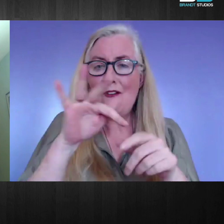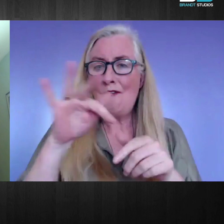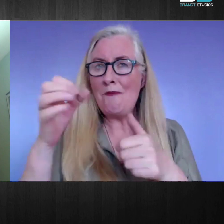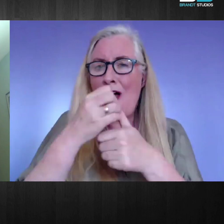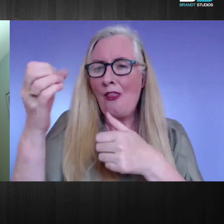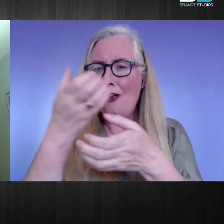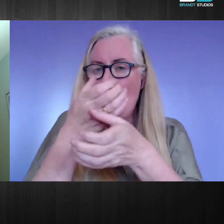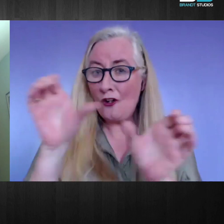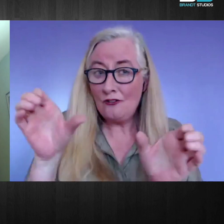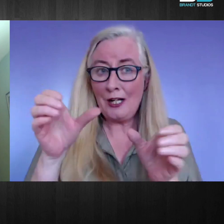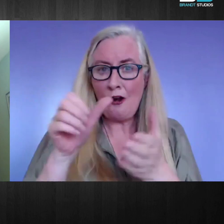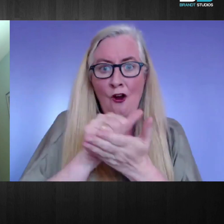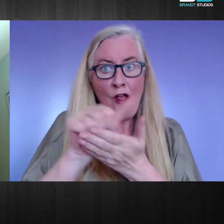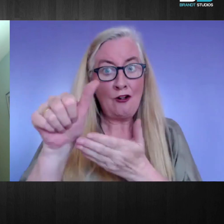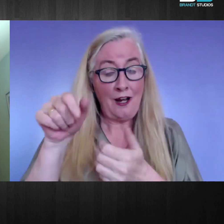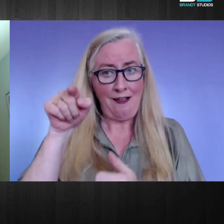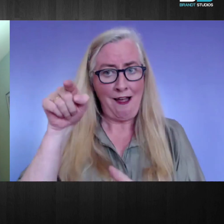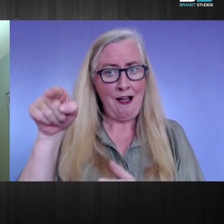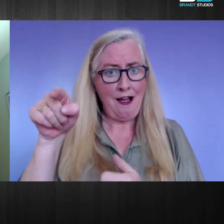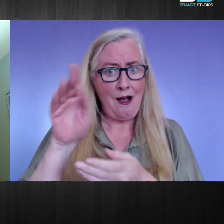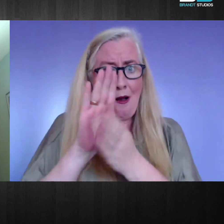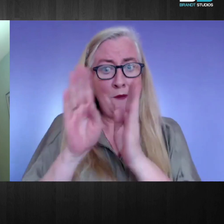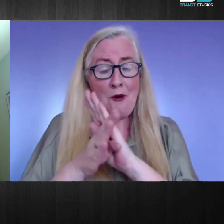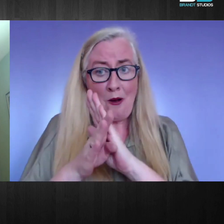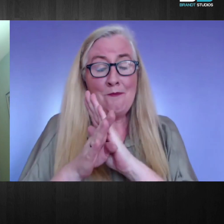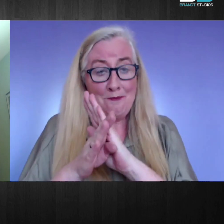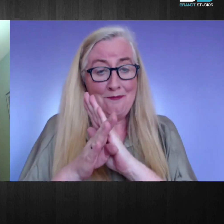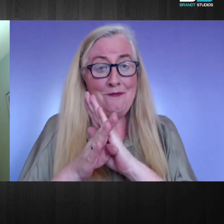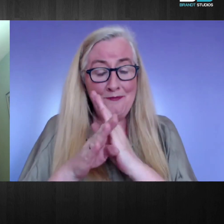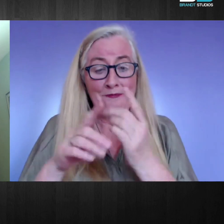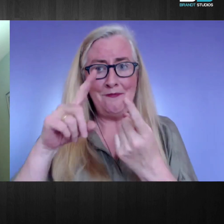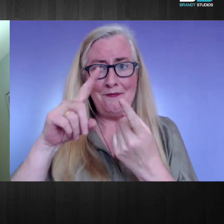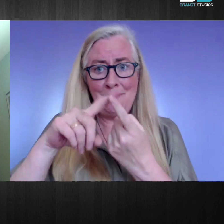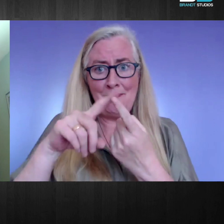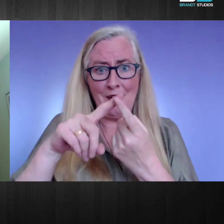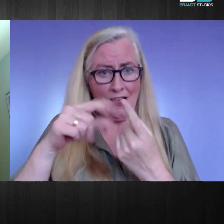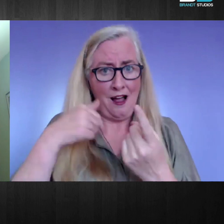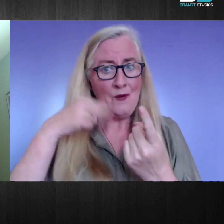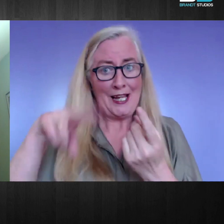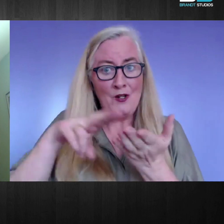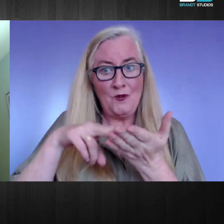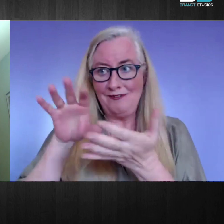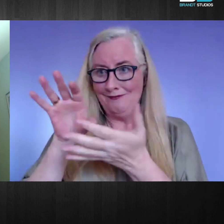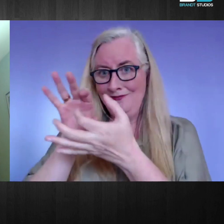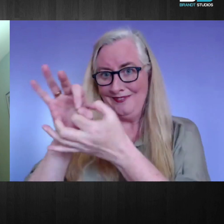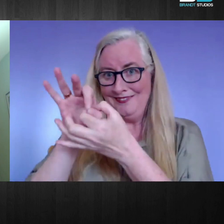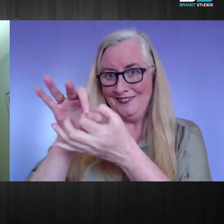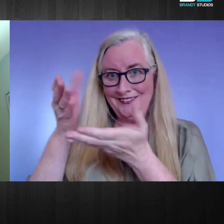it provides a neutral common ground where we can kind of use as a starting point around sharing